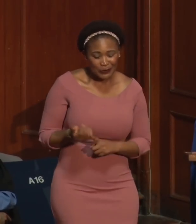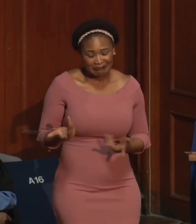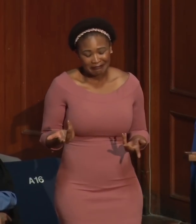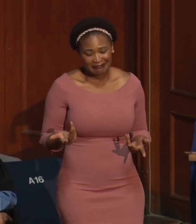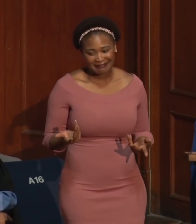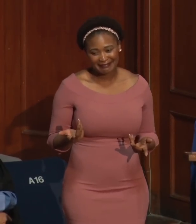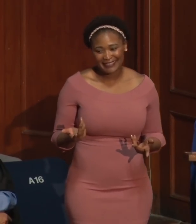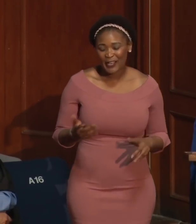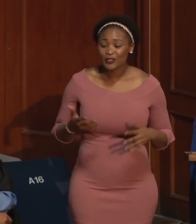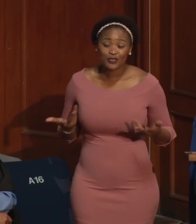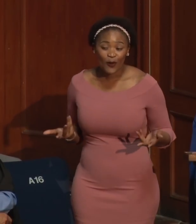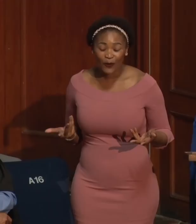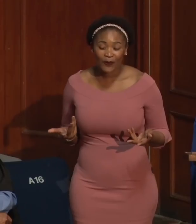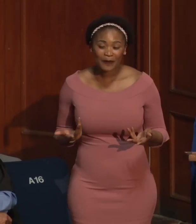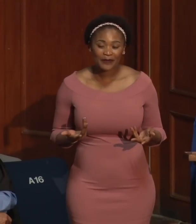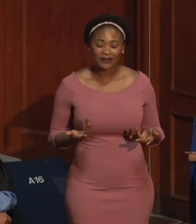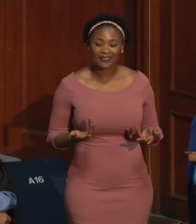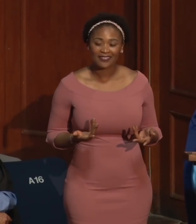So,